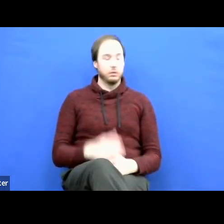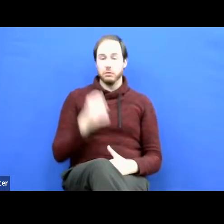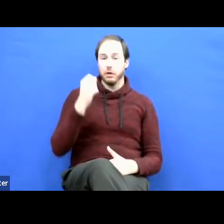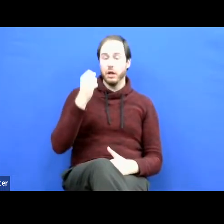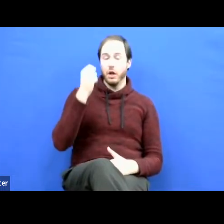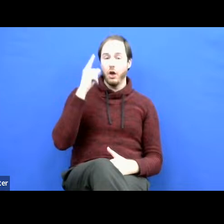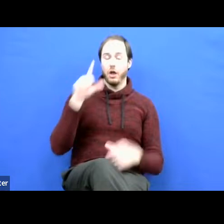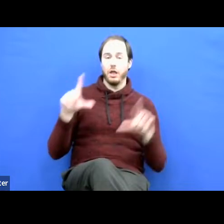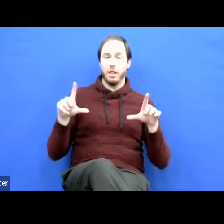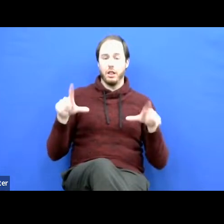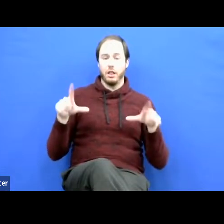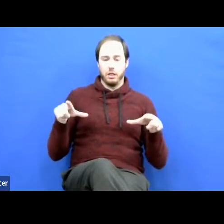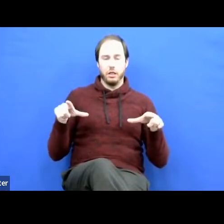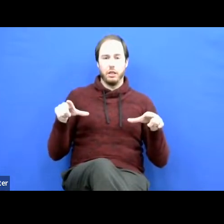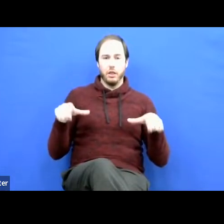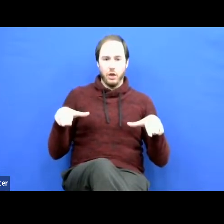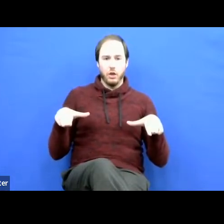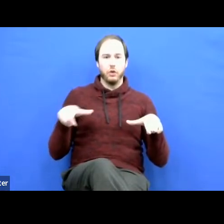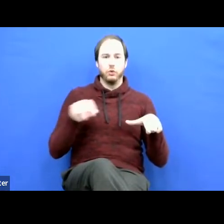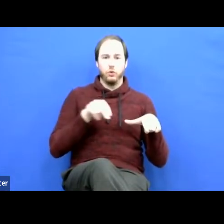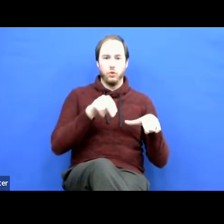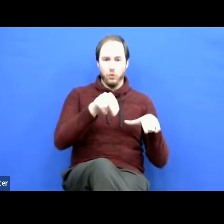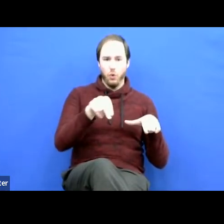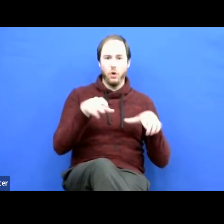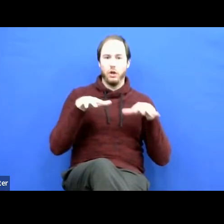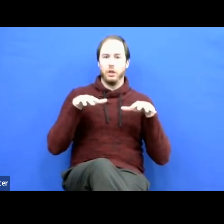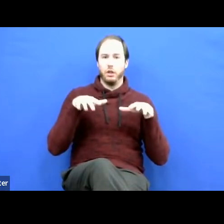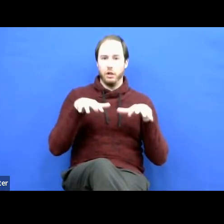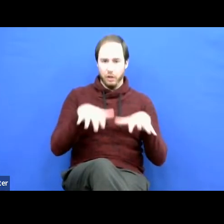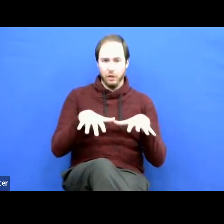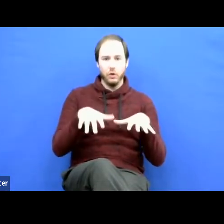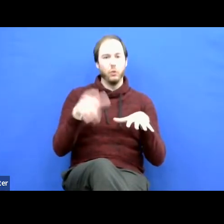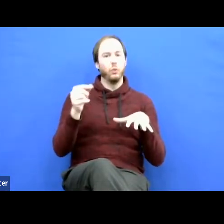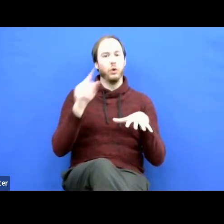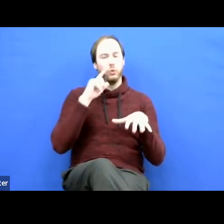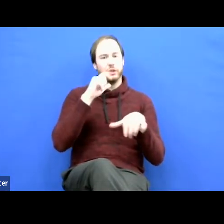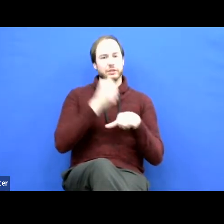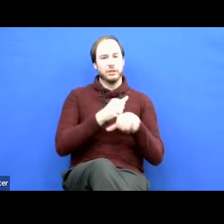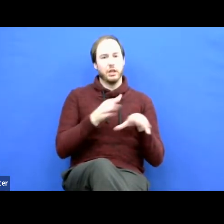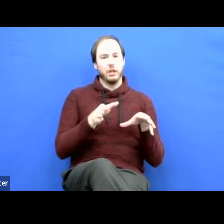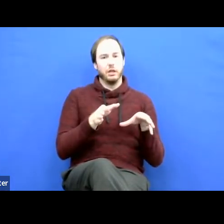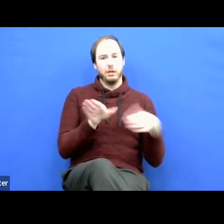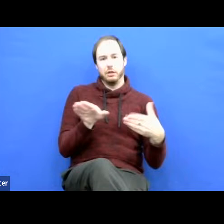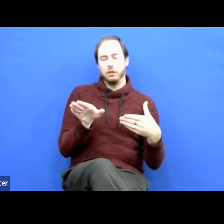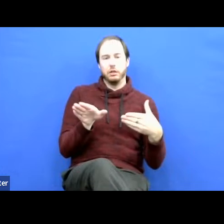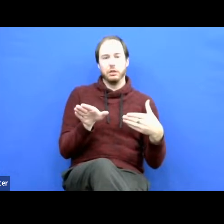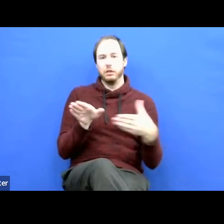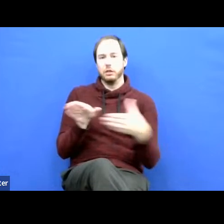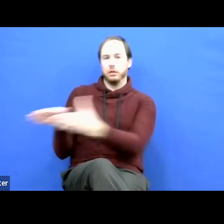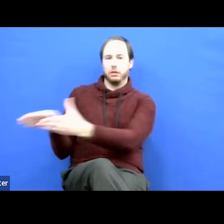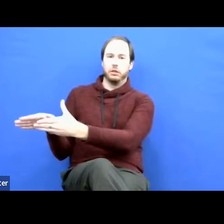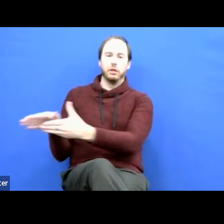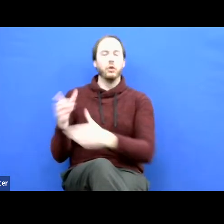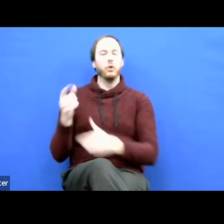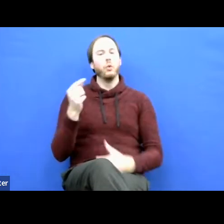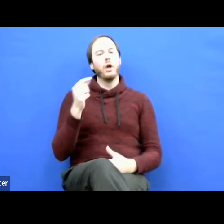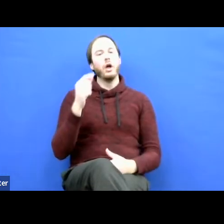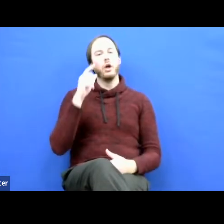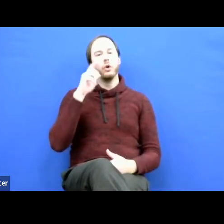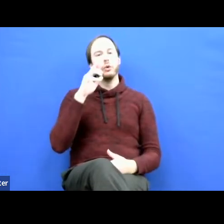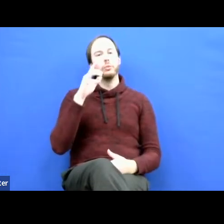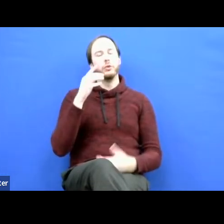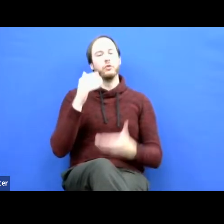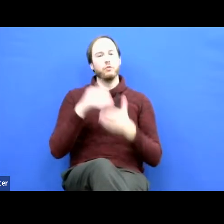Understand. So again, any of that, they'll have to, basically what they do is at that end of the parking lot. So they'll be